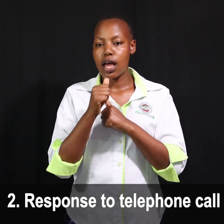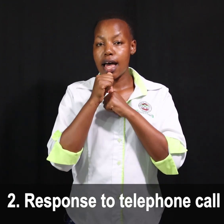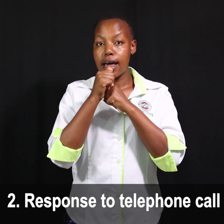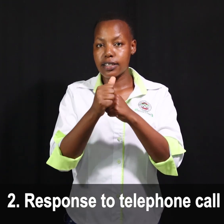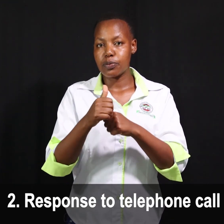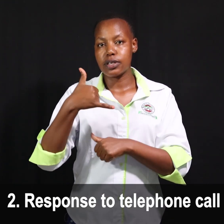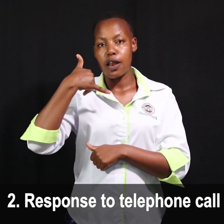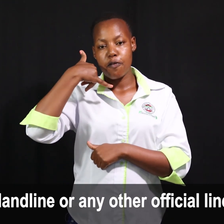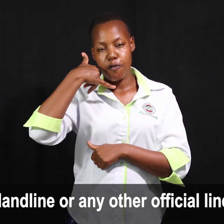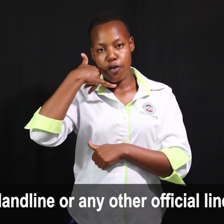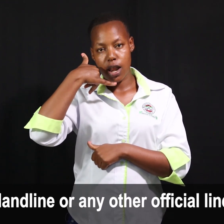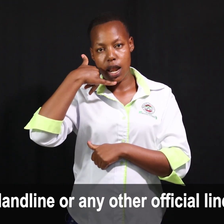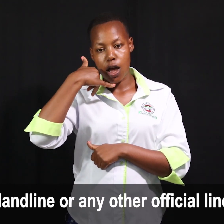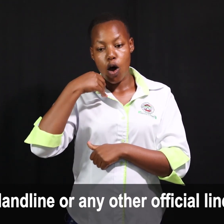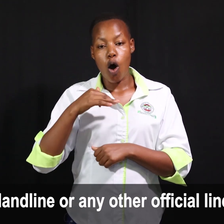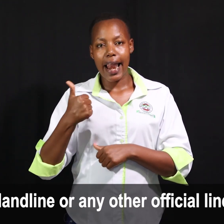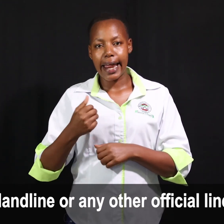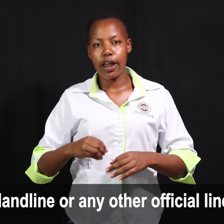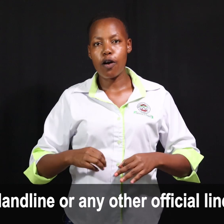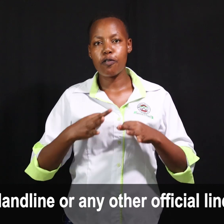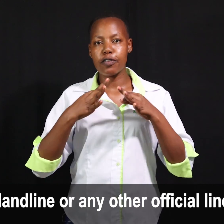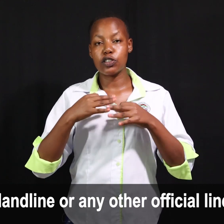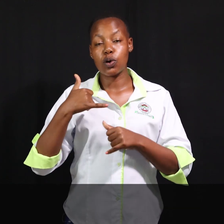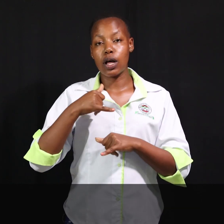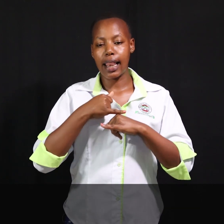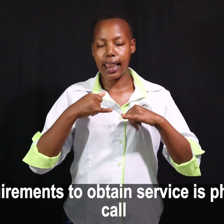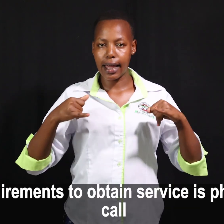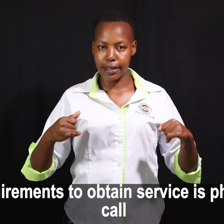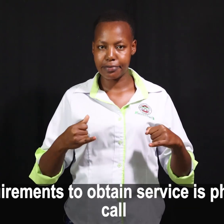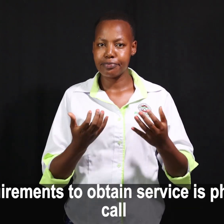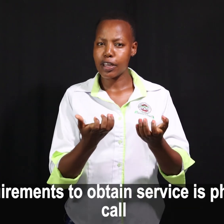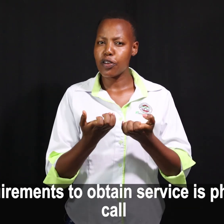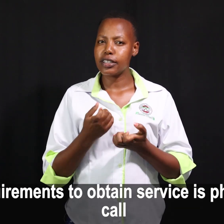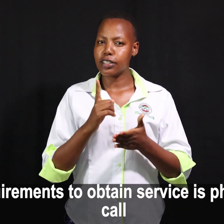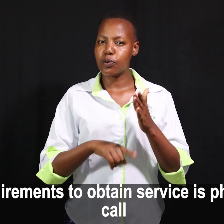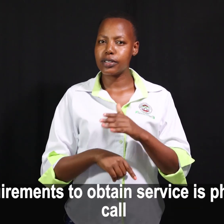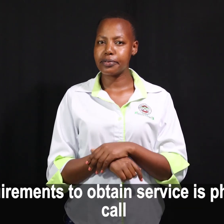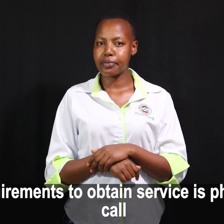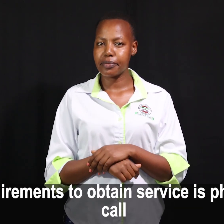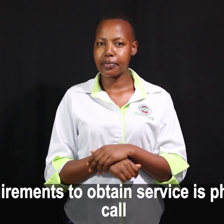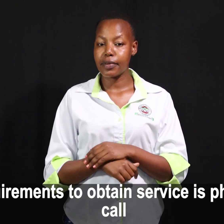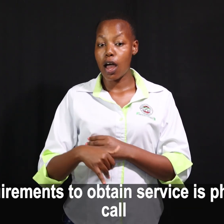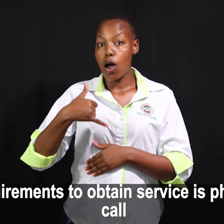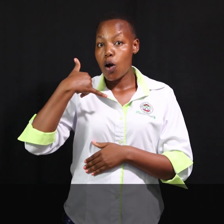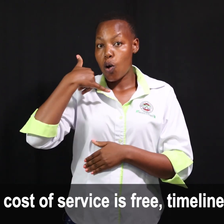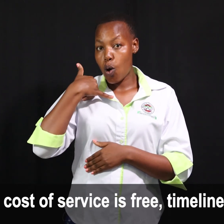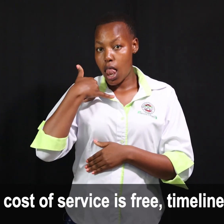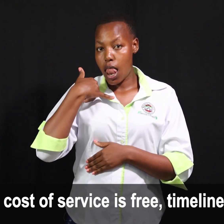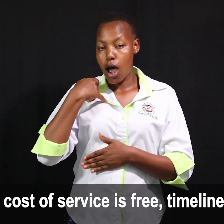telephone call, landline, or any other official line. Requirements to obtain service is phone call. Cost of service